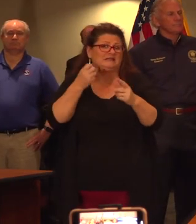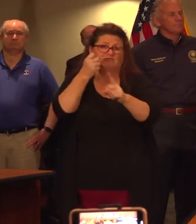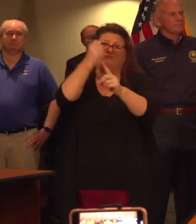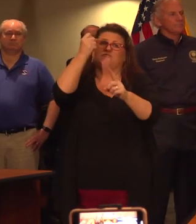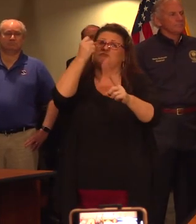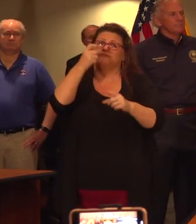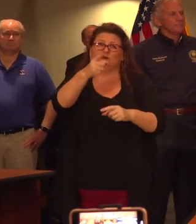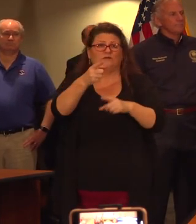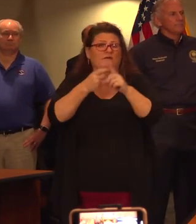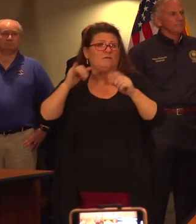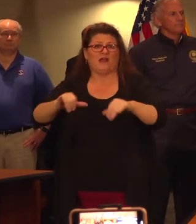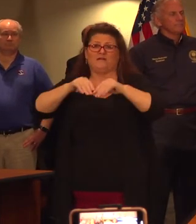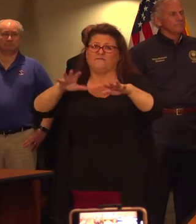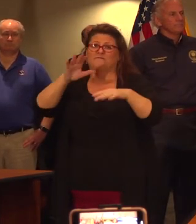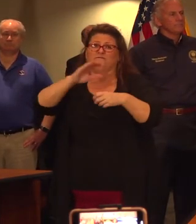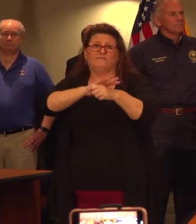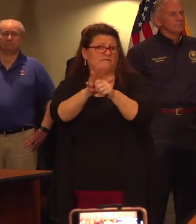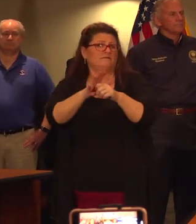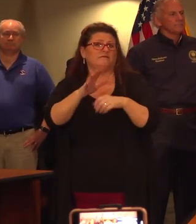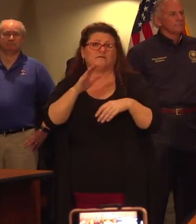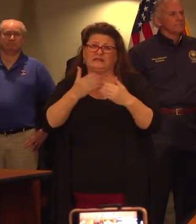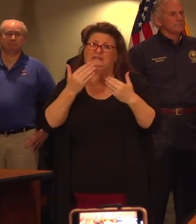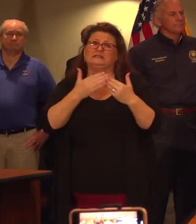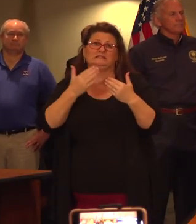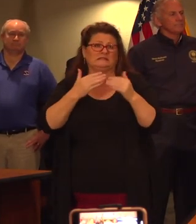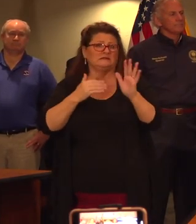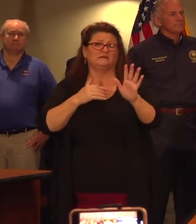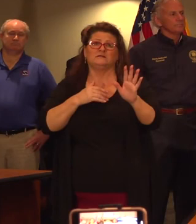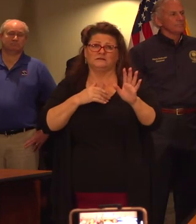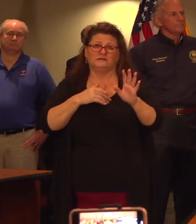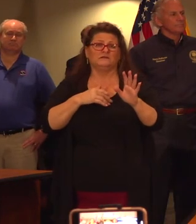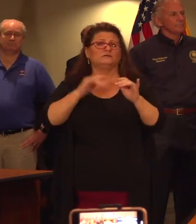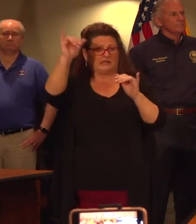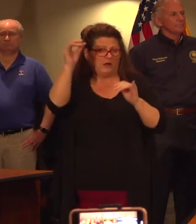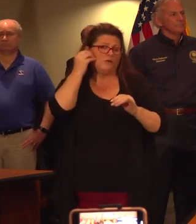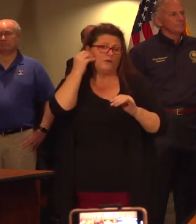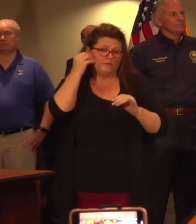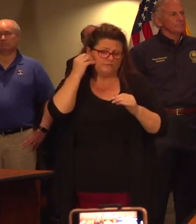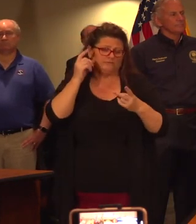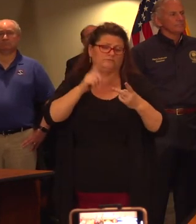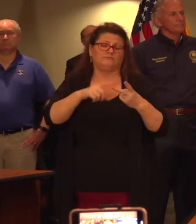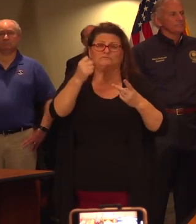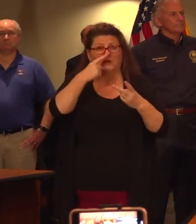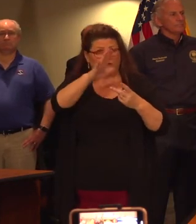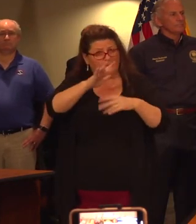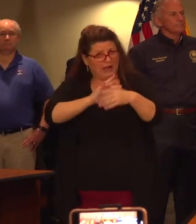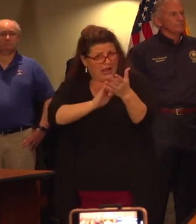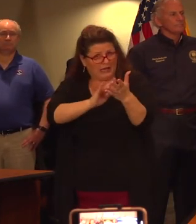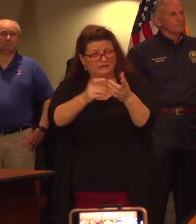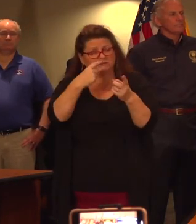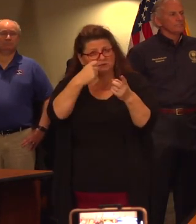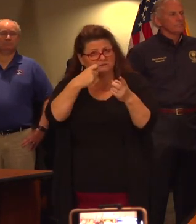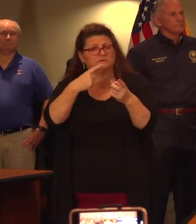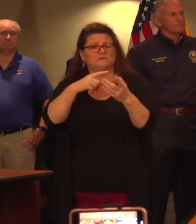COVID-19 infections. So please stay well by staying home as much as possible, taking your prescribed medications,